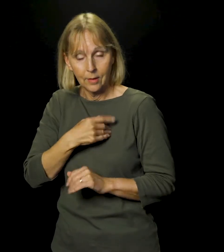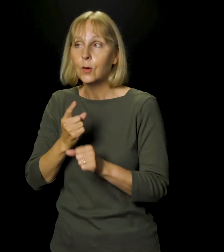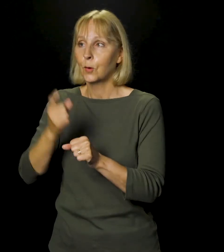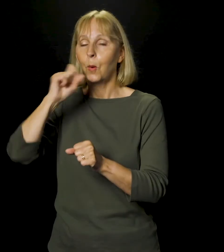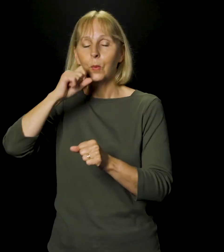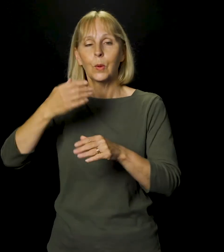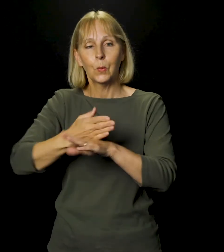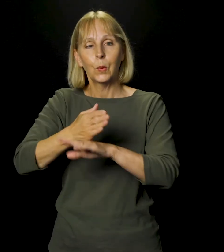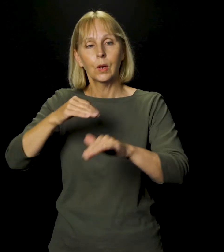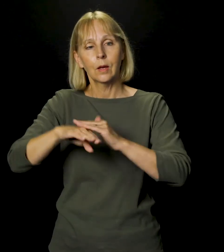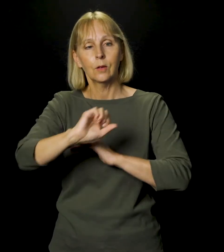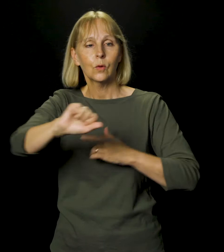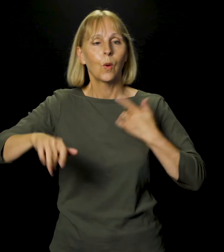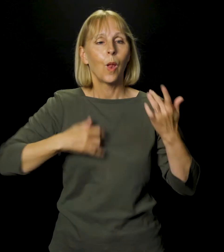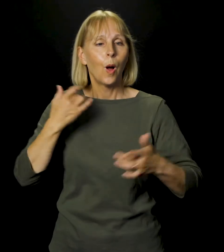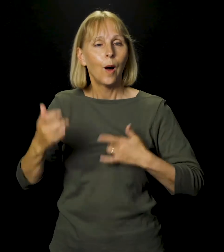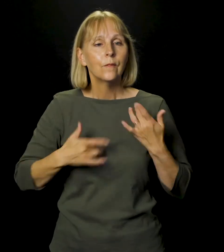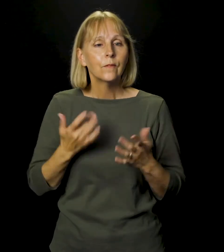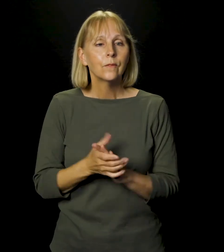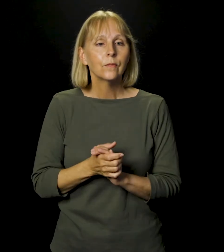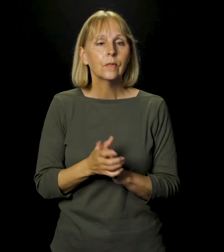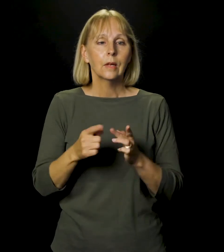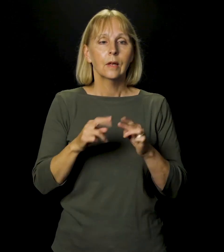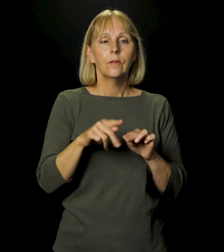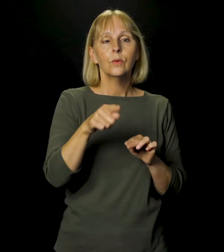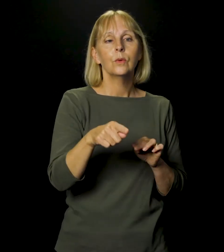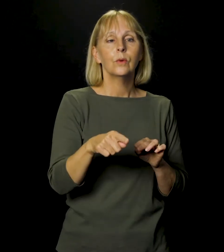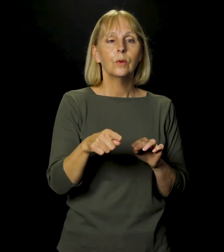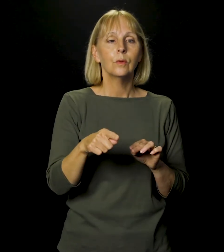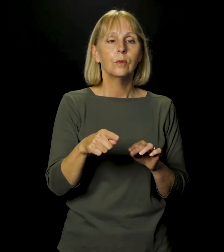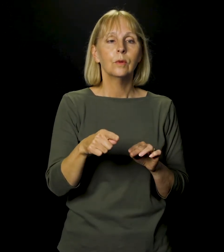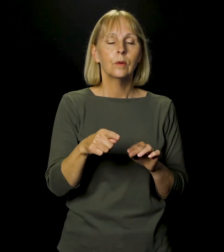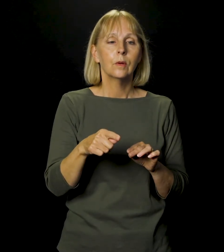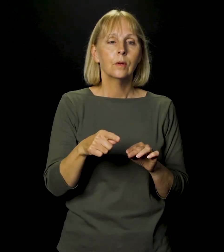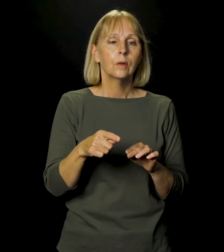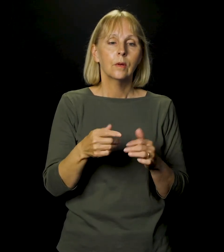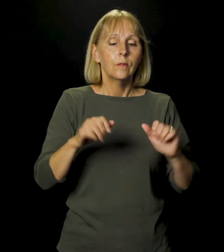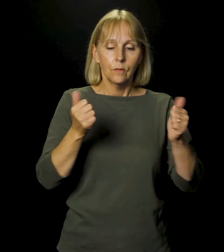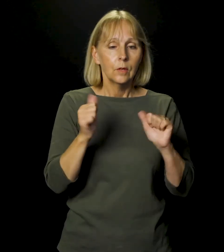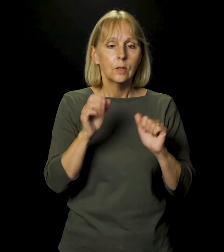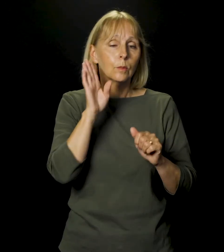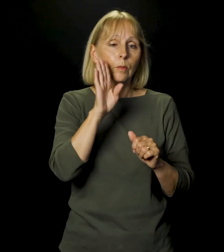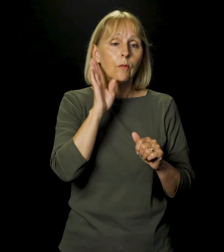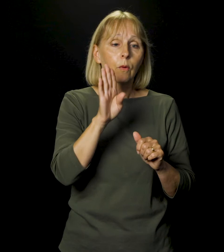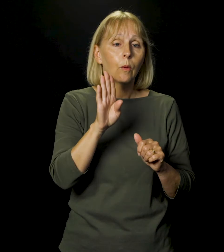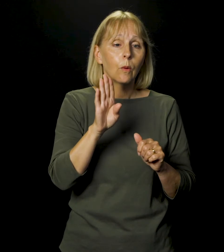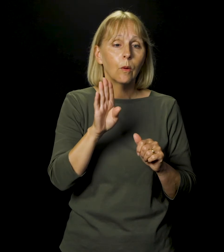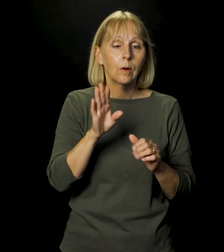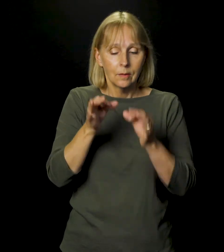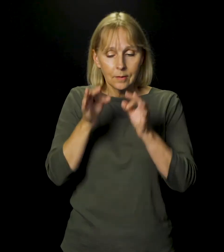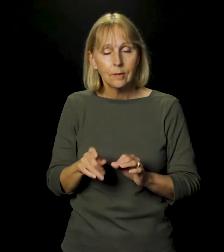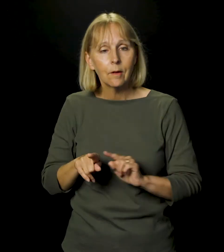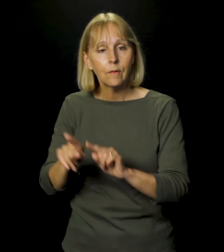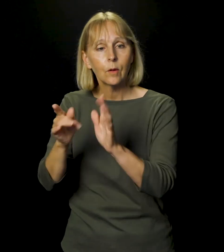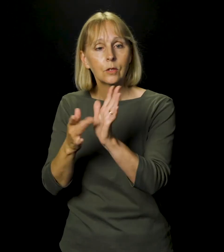in you. And if you're a One Hope or you've given your life to Jesus some time ago, you can say these words afresh